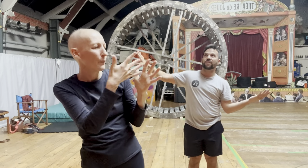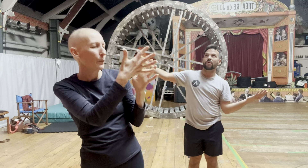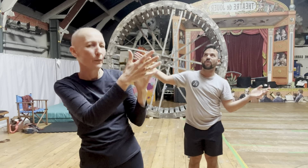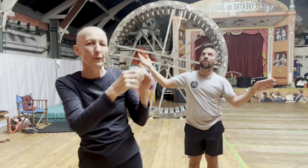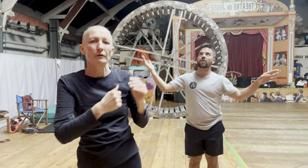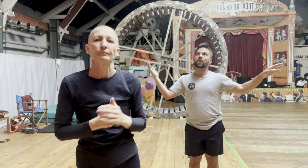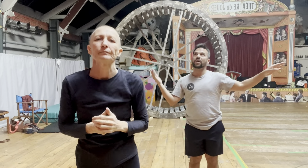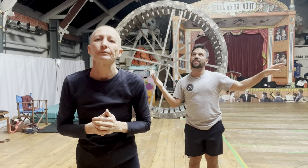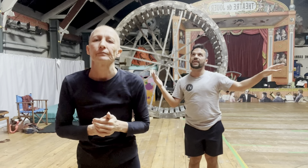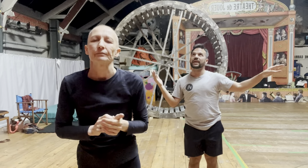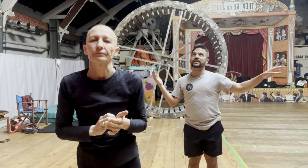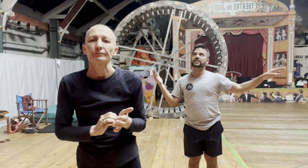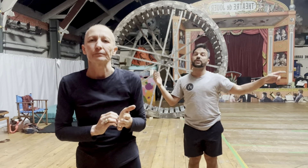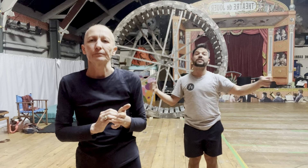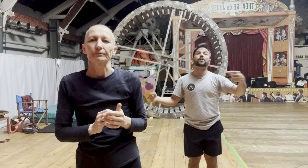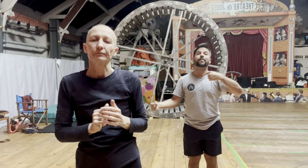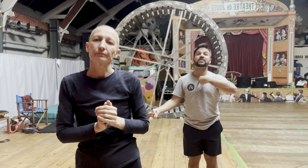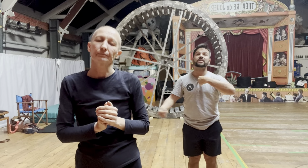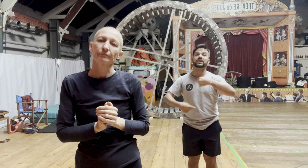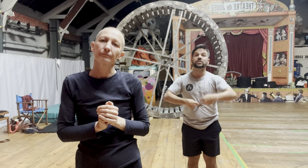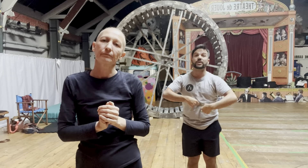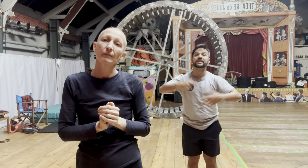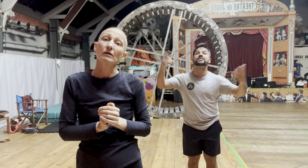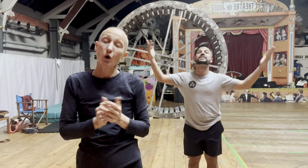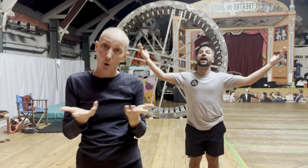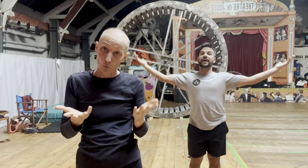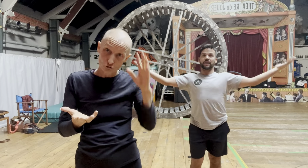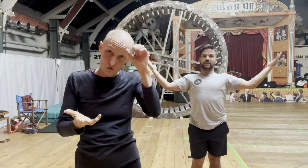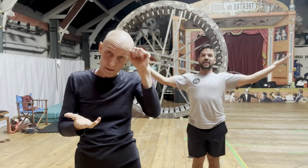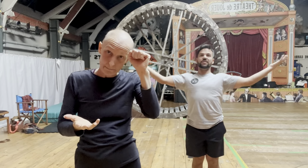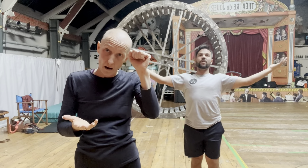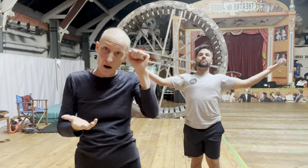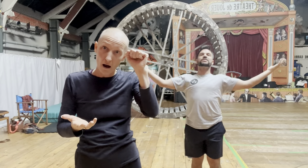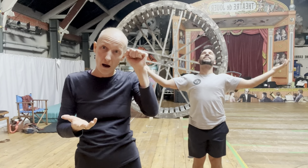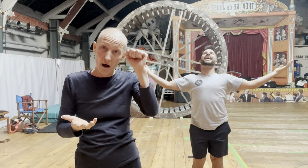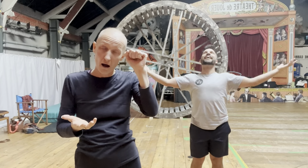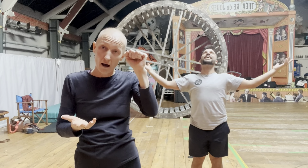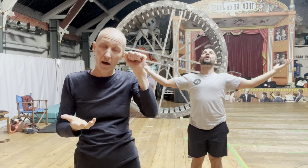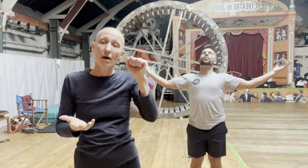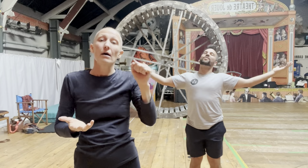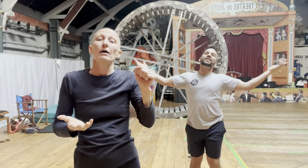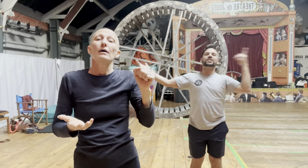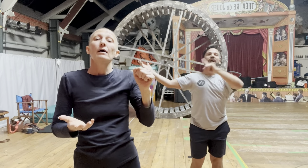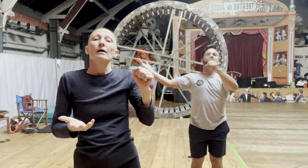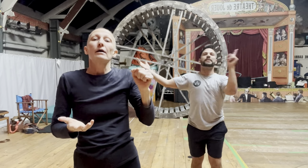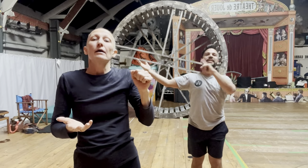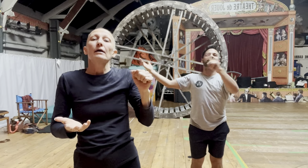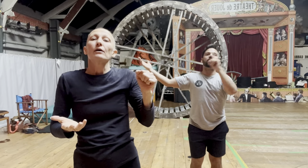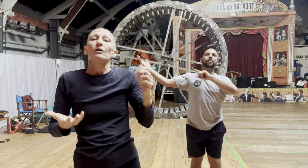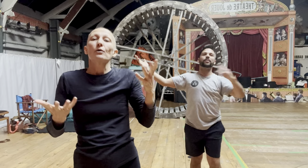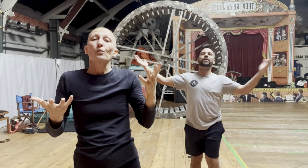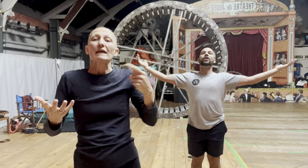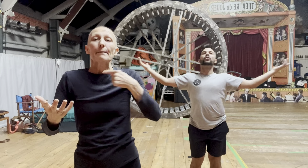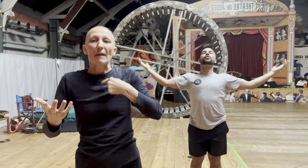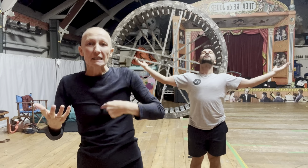before this, we did the buttons, we did the sky. Can we take it from the sky? We finish our spinning top looking at